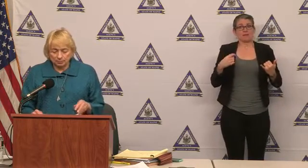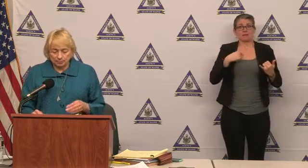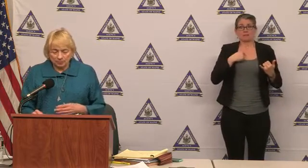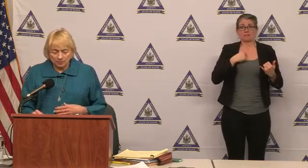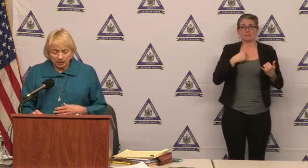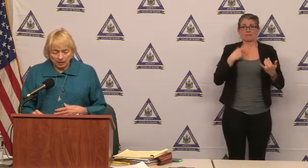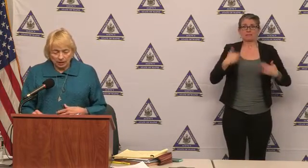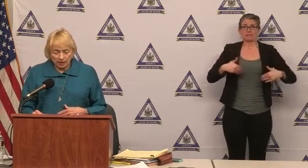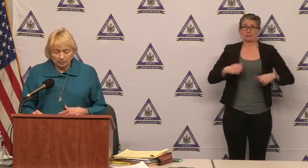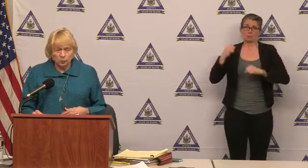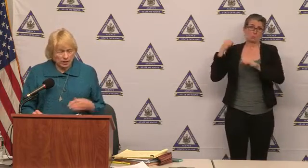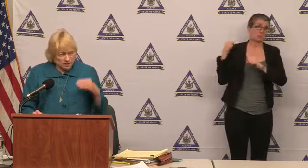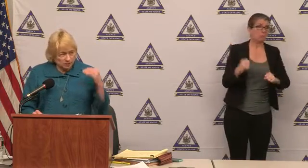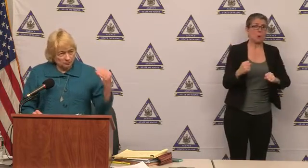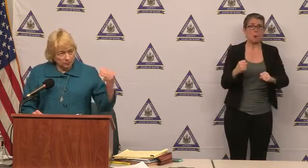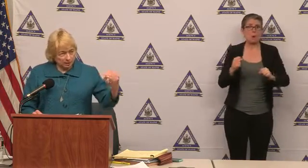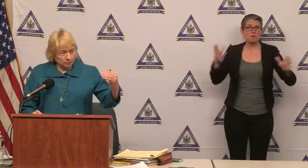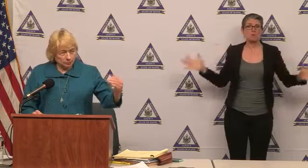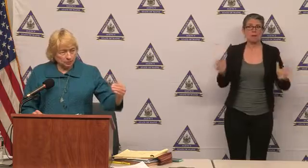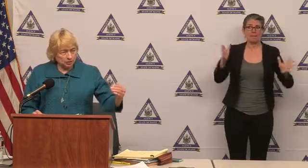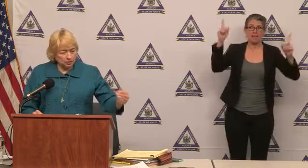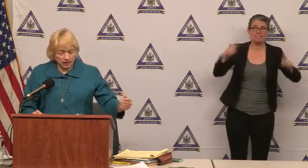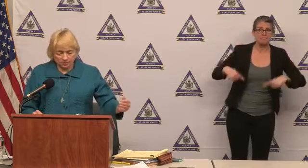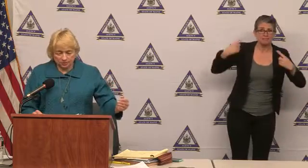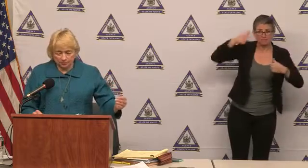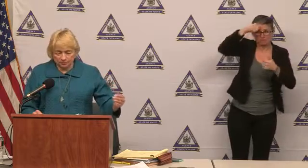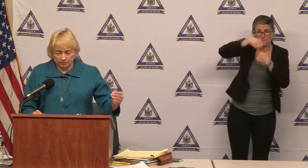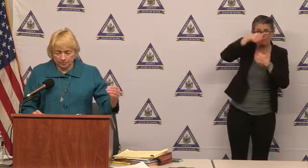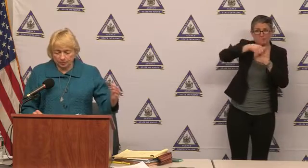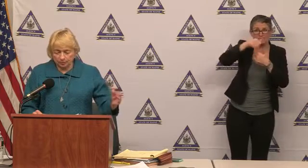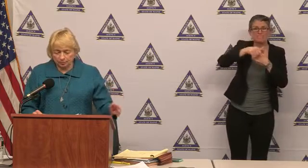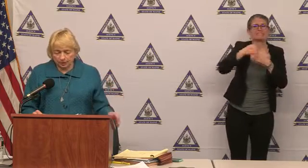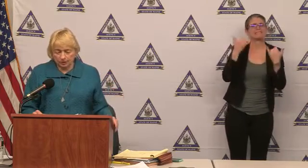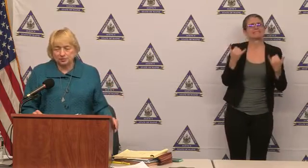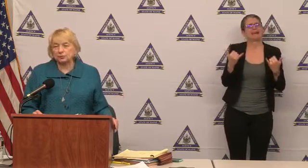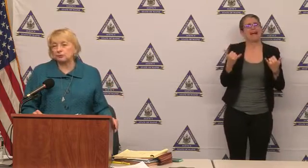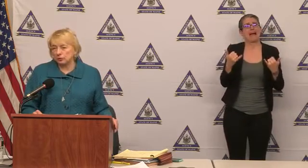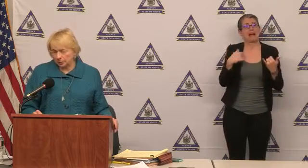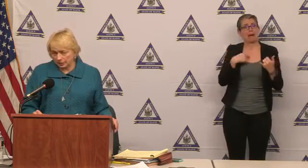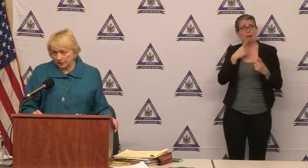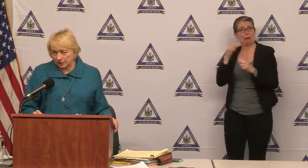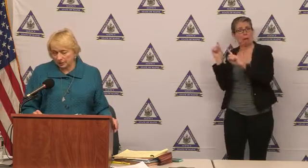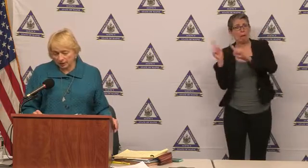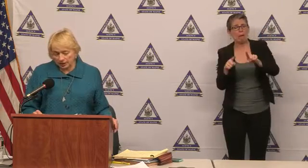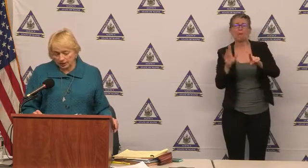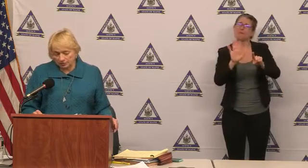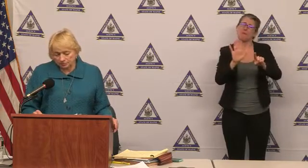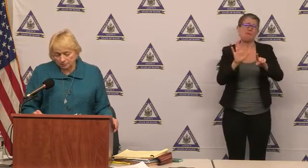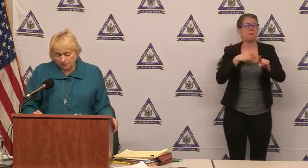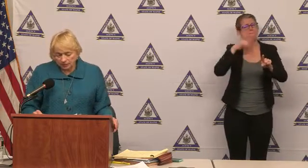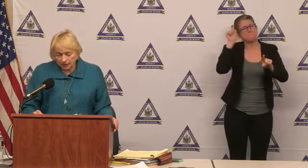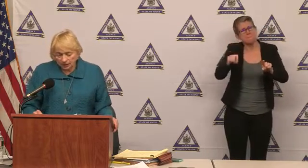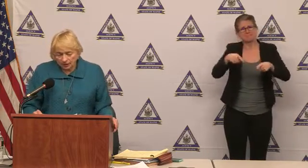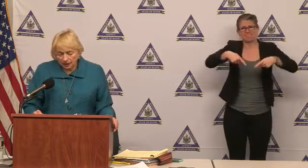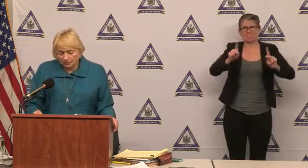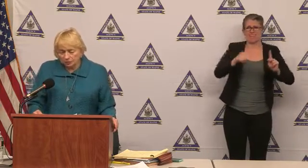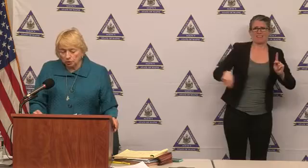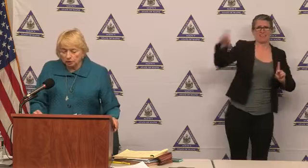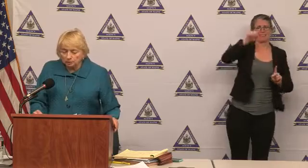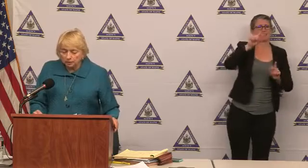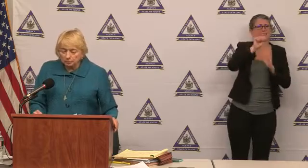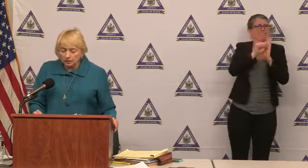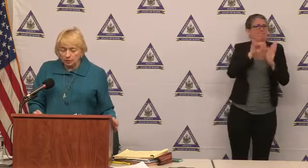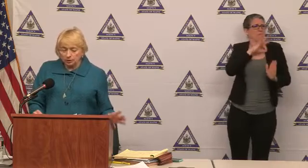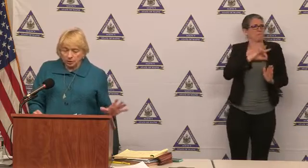virus. And I've wanted to give Maine people a chance to make plans before upending their lives. I've